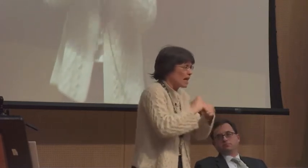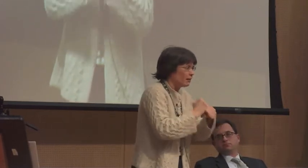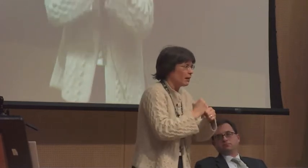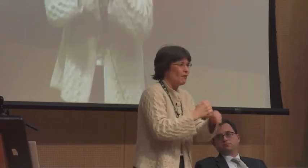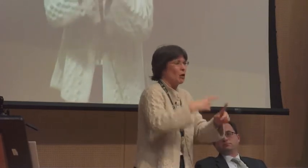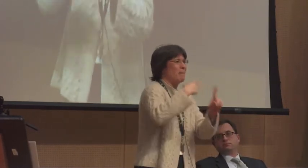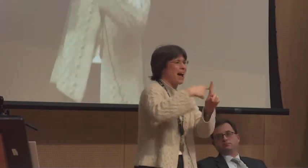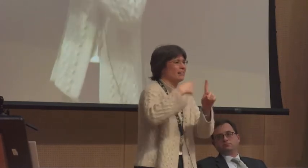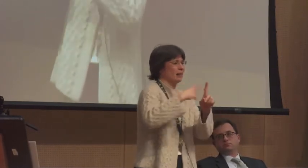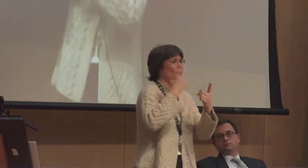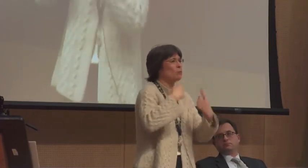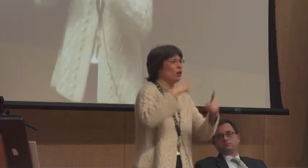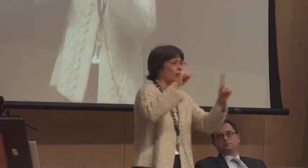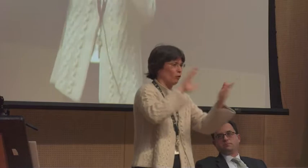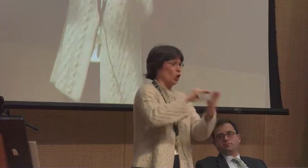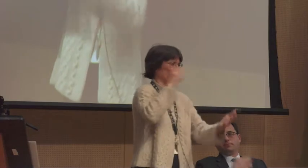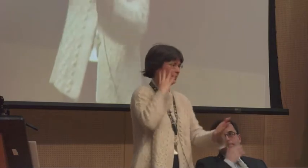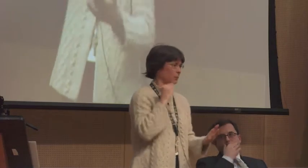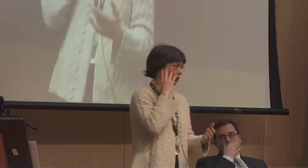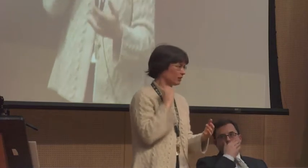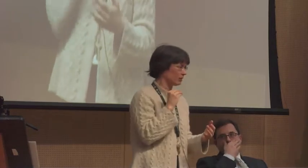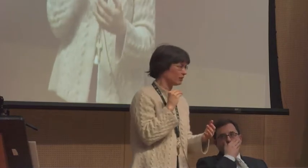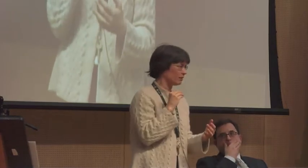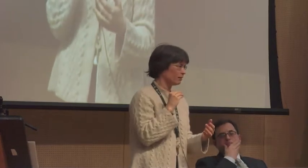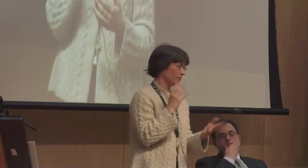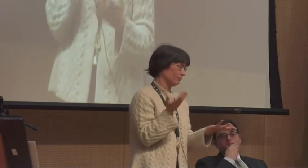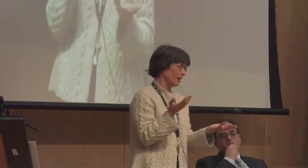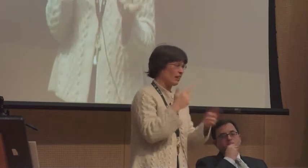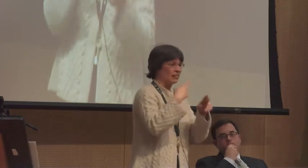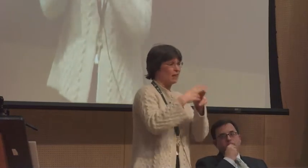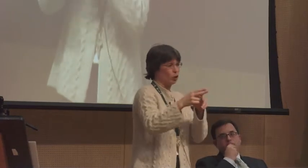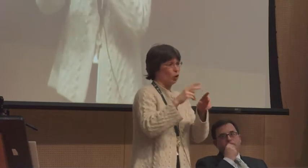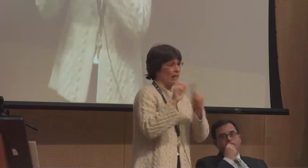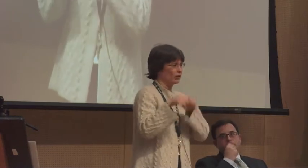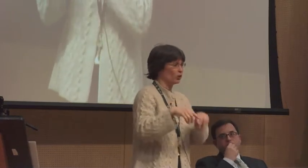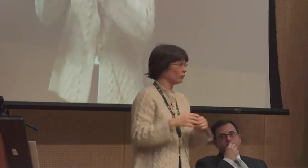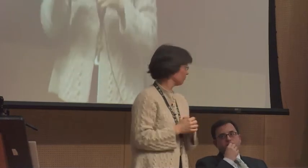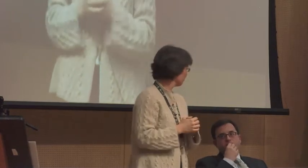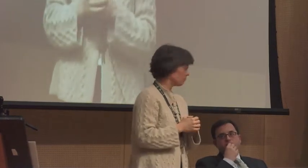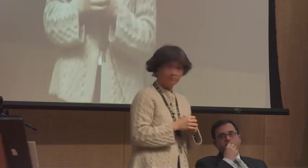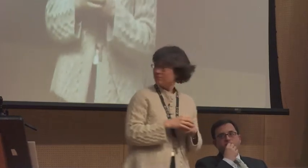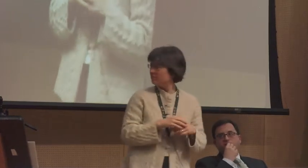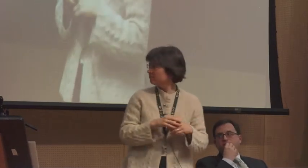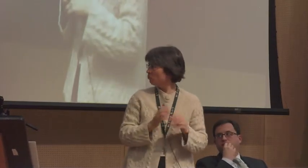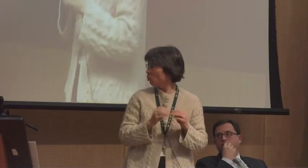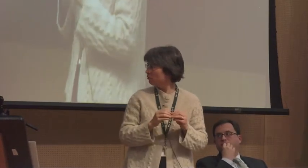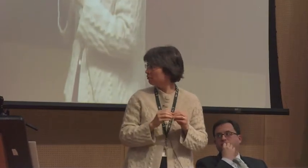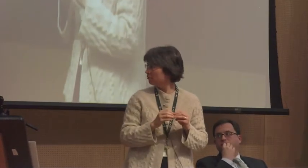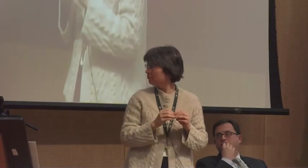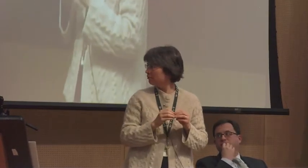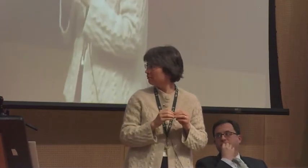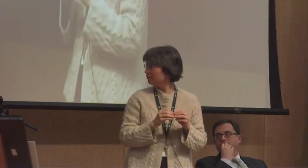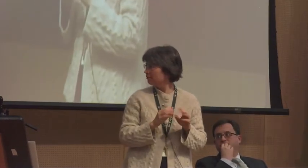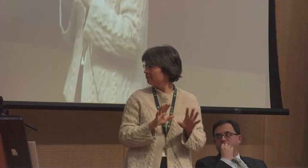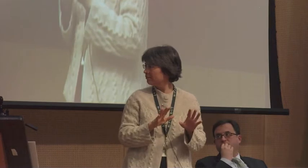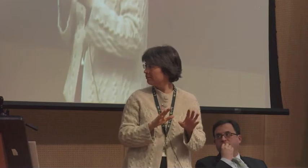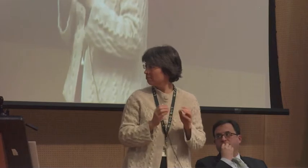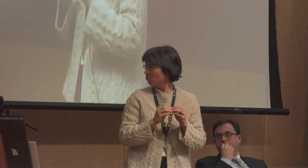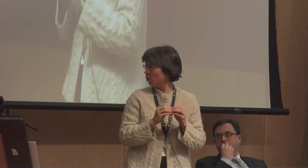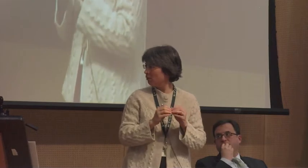create very positive and productive learning experiences. That's kind of short answer. More? More? Was